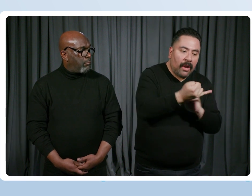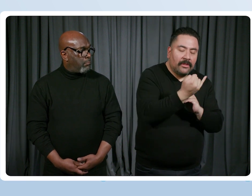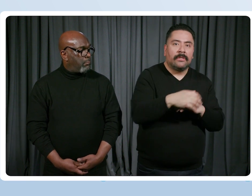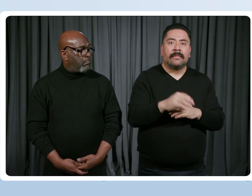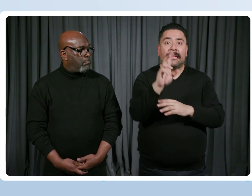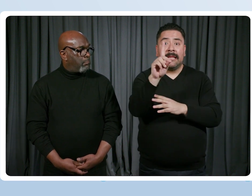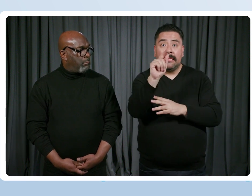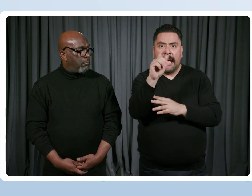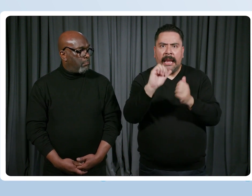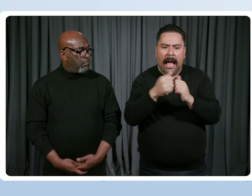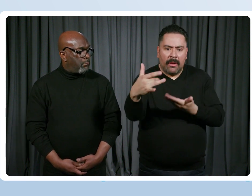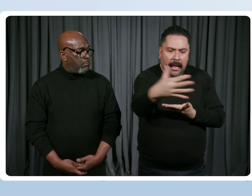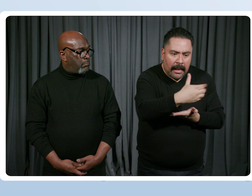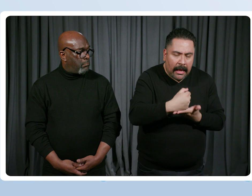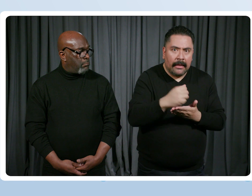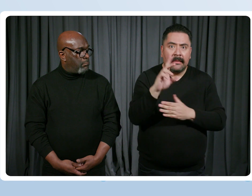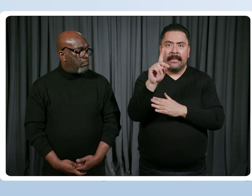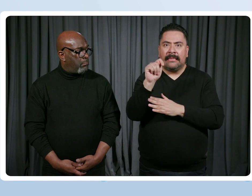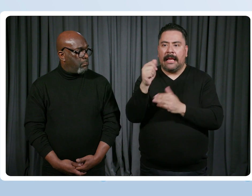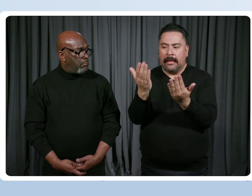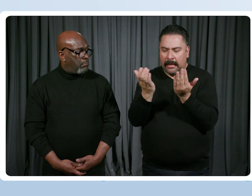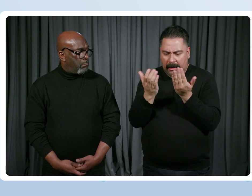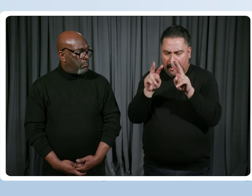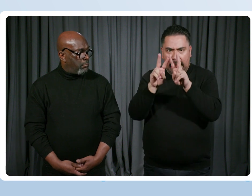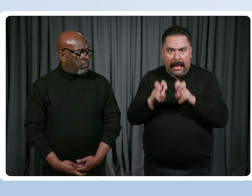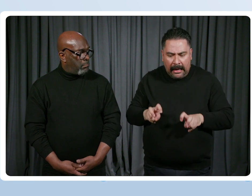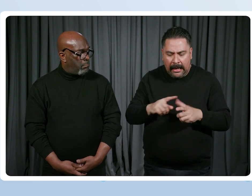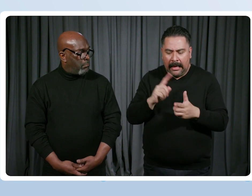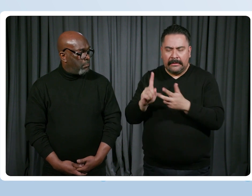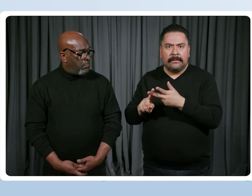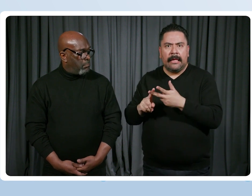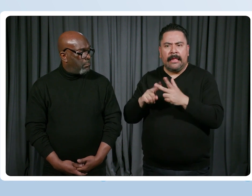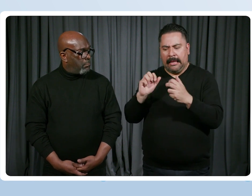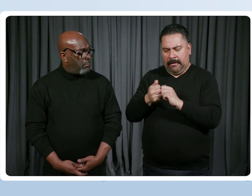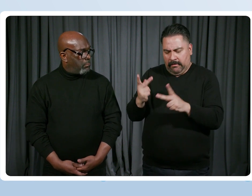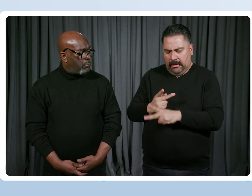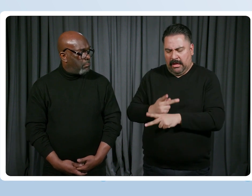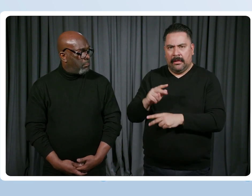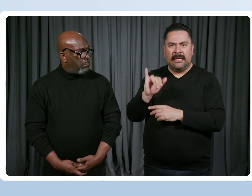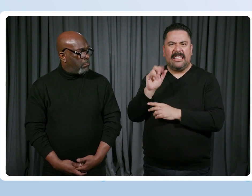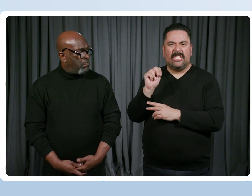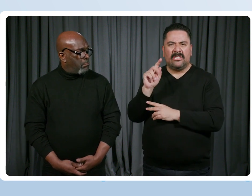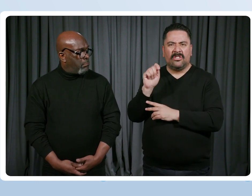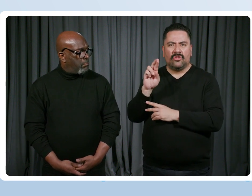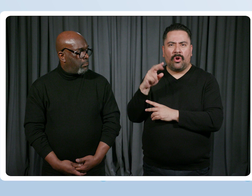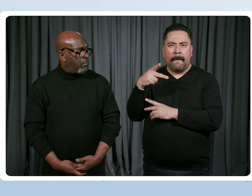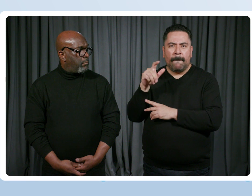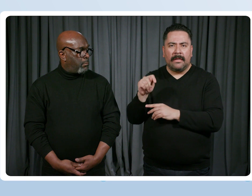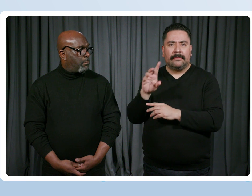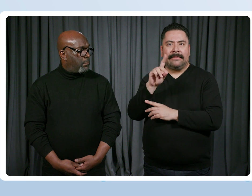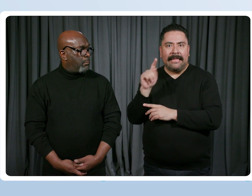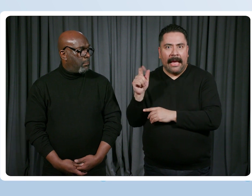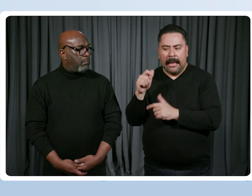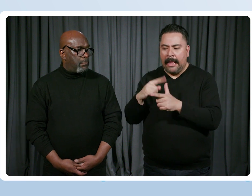then analyze the data and then interpret the data and come to conclusions about it. So part of our training